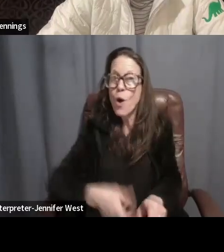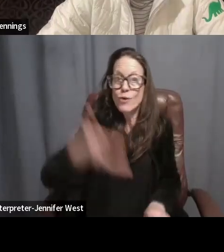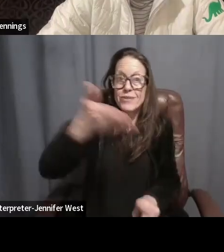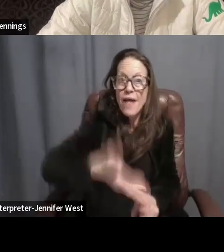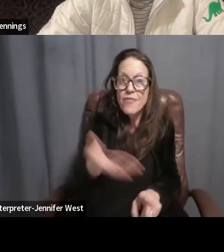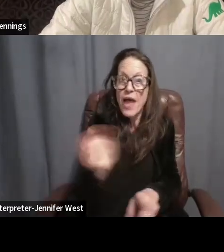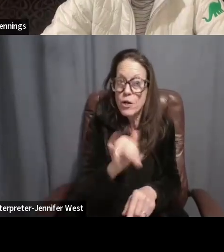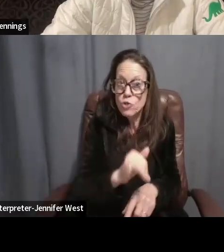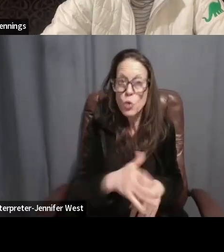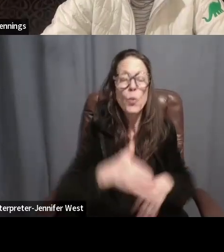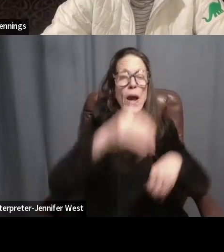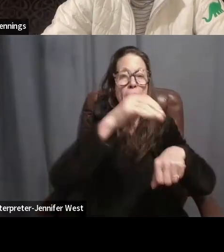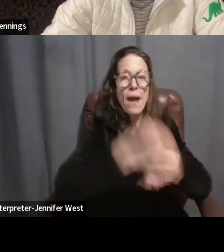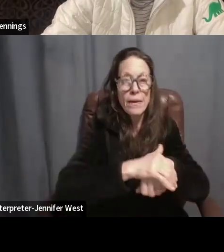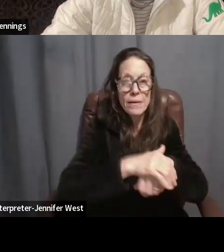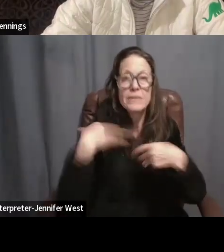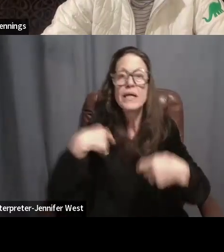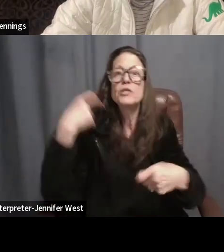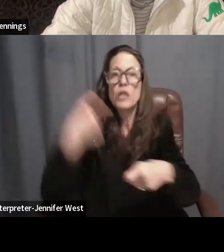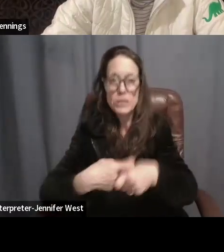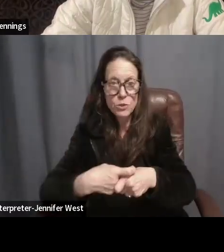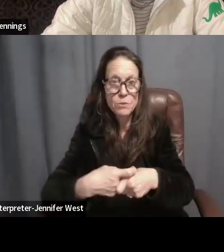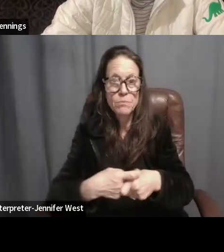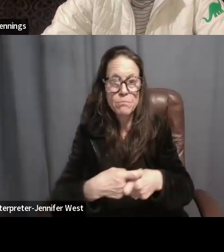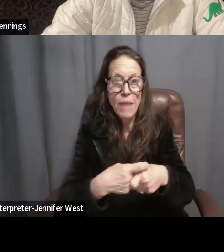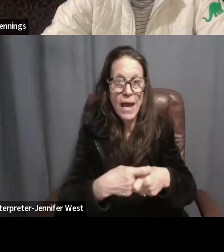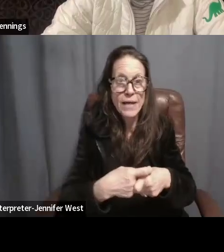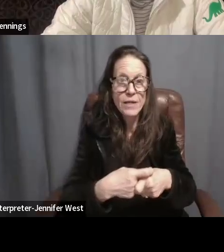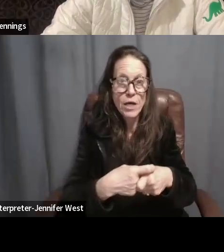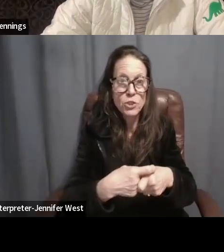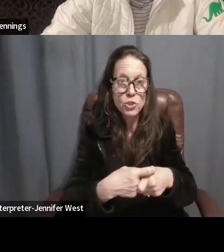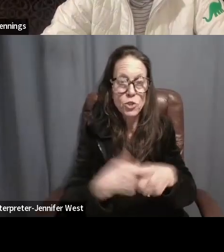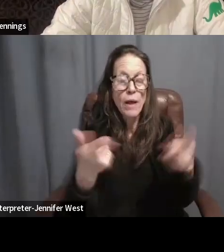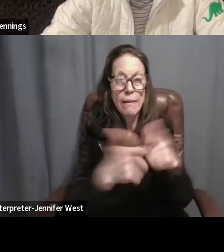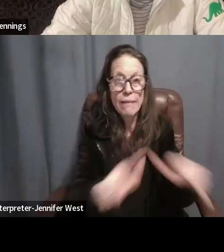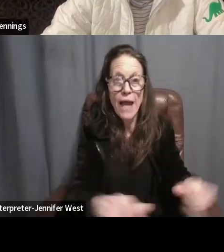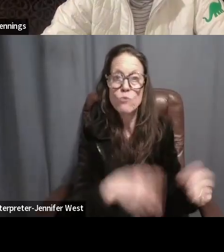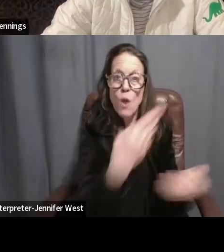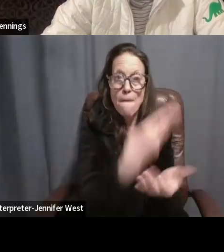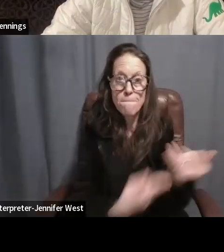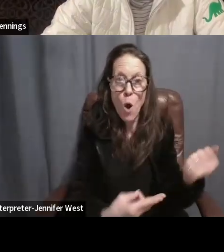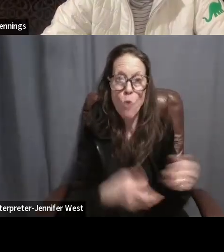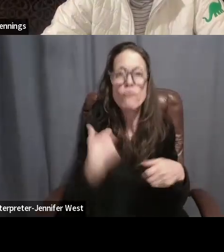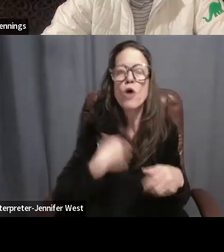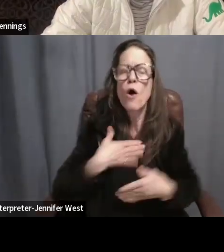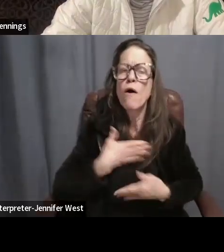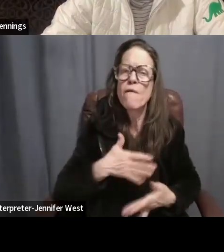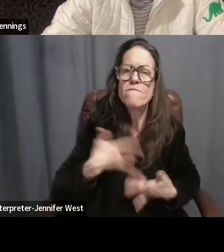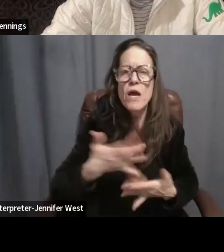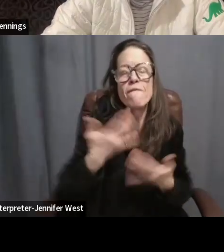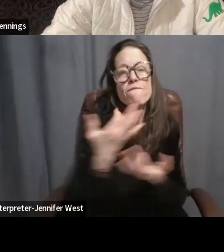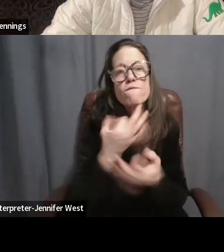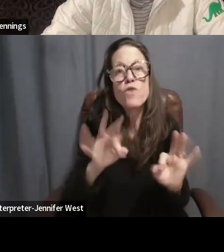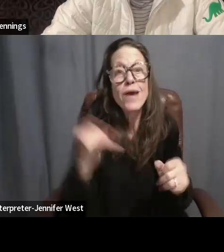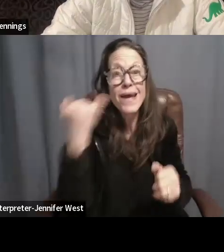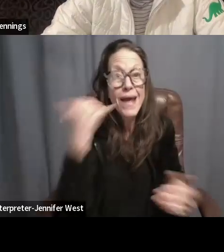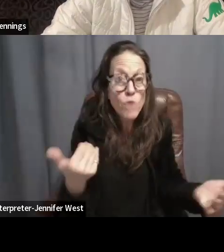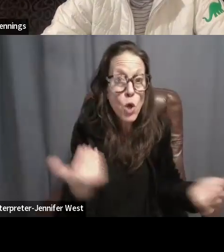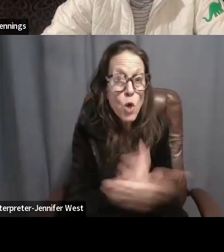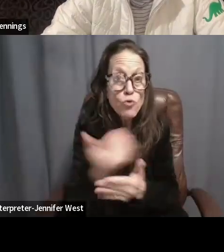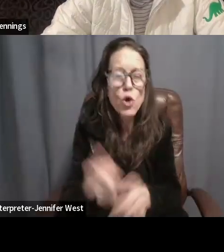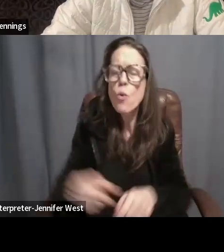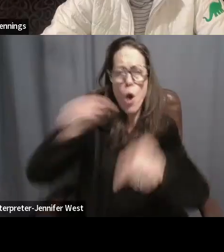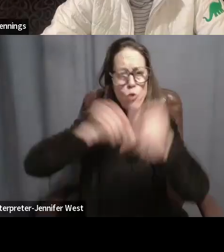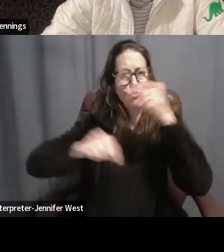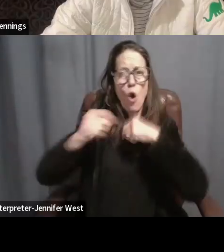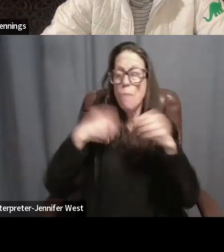English and Spanish version. So please feel free to go back and look if you are new to the transition times,